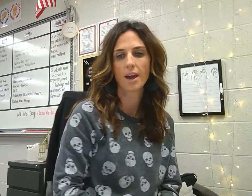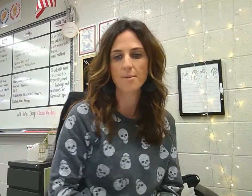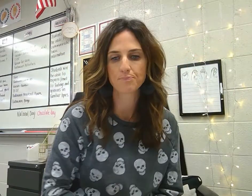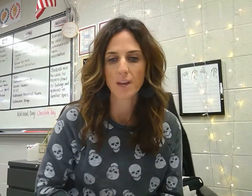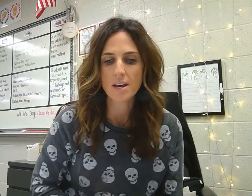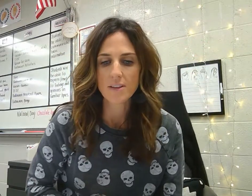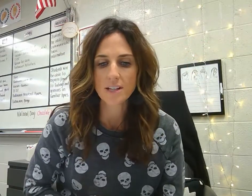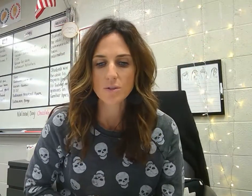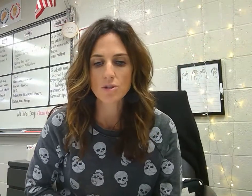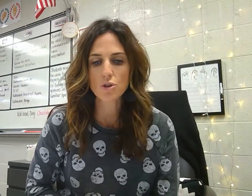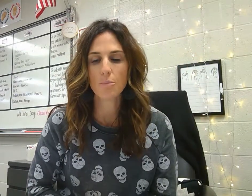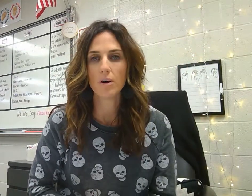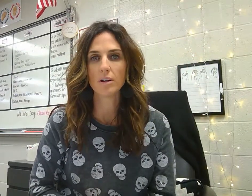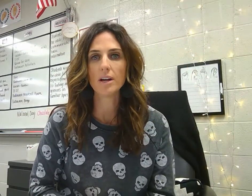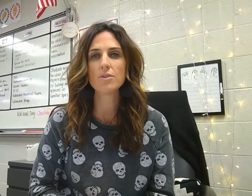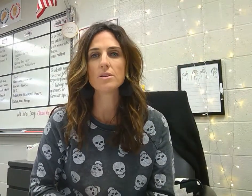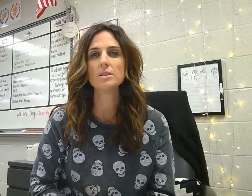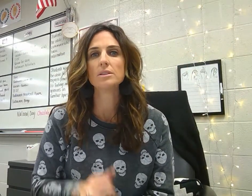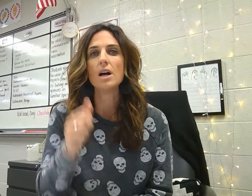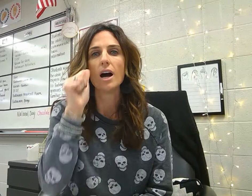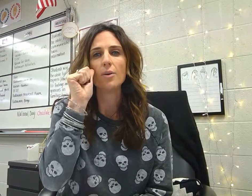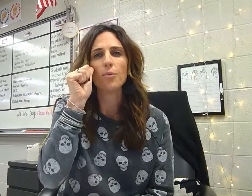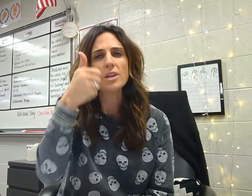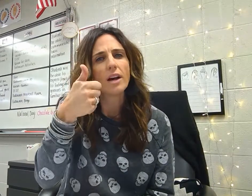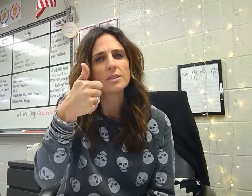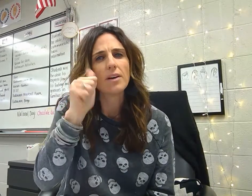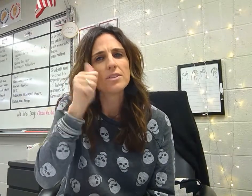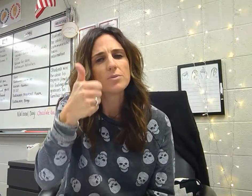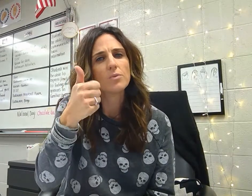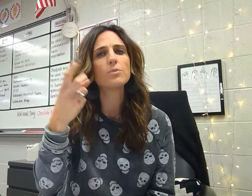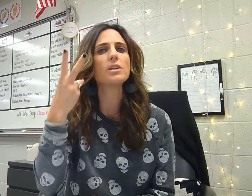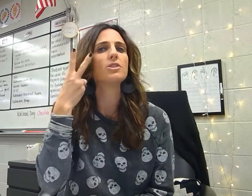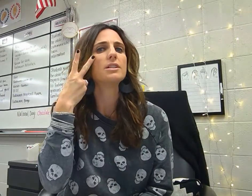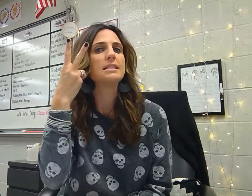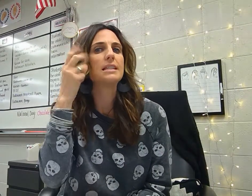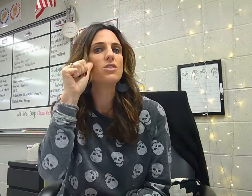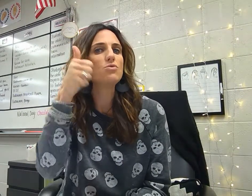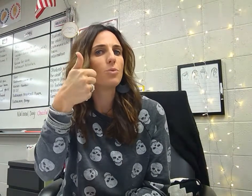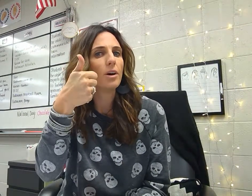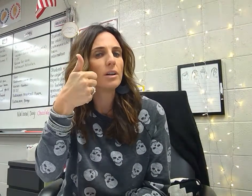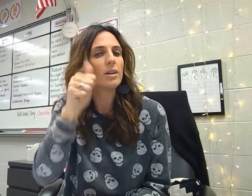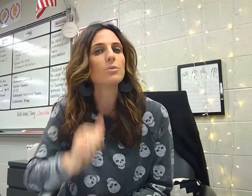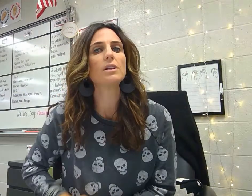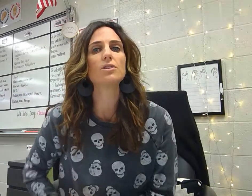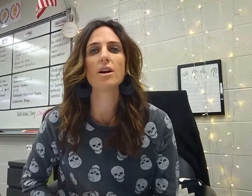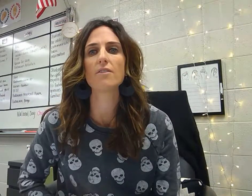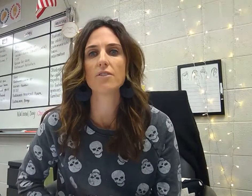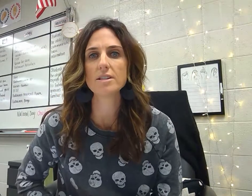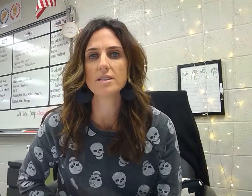Okay, the next one, tomorrow. We talked about this one when we learned see you tomorrow, when we learned our